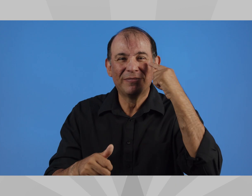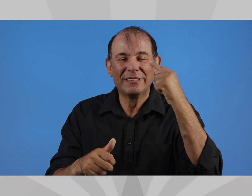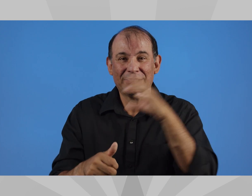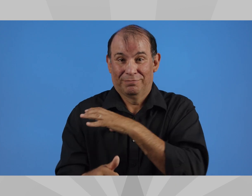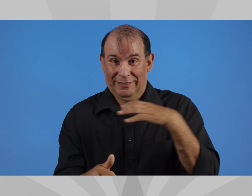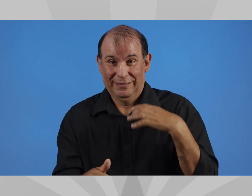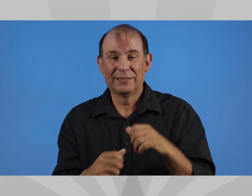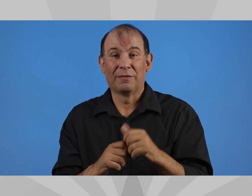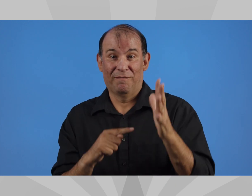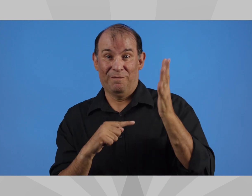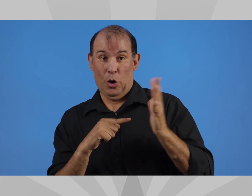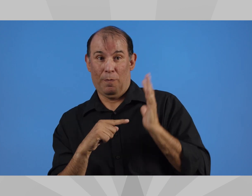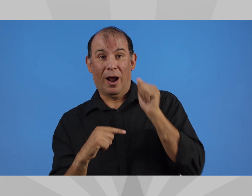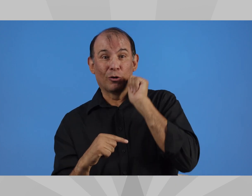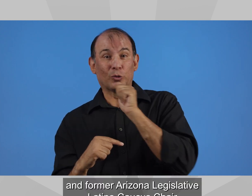Committee,